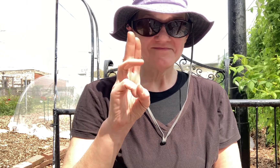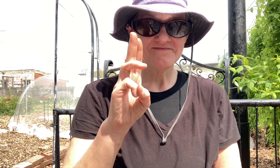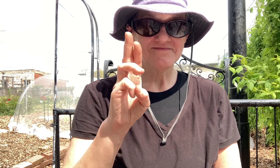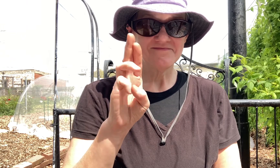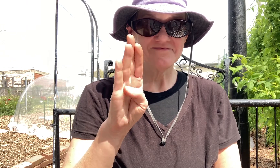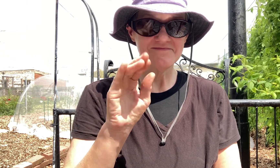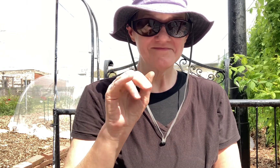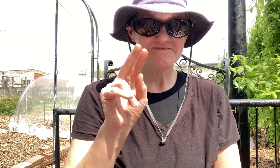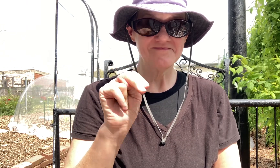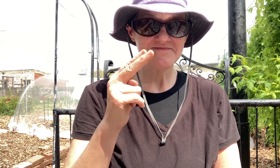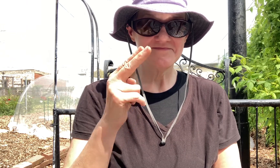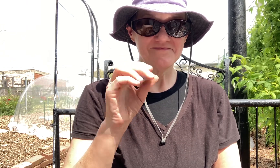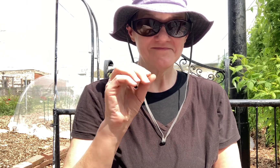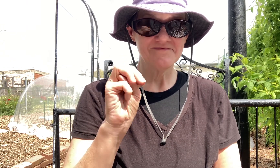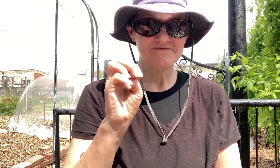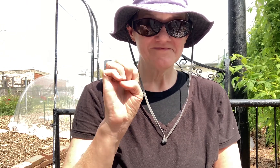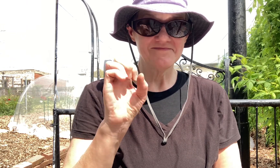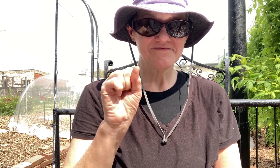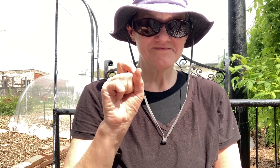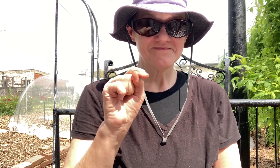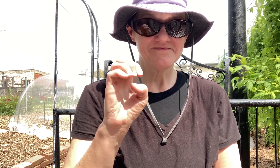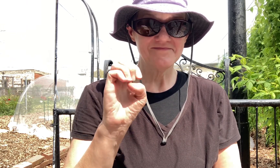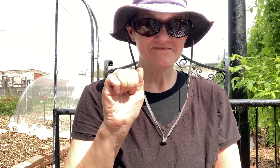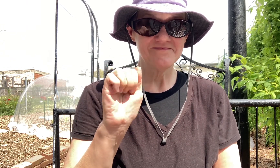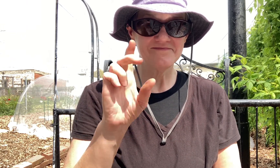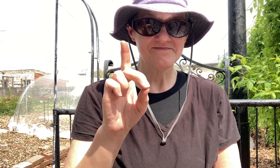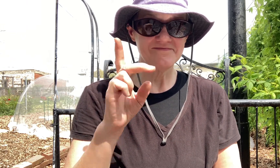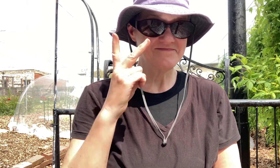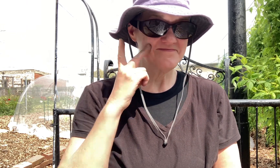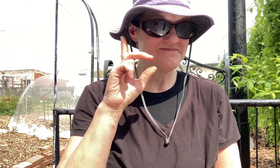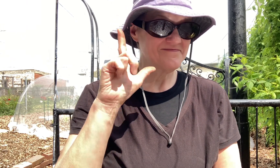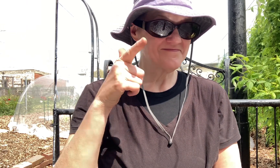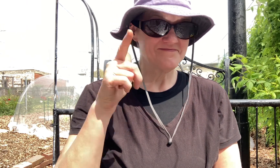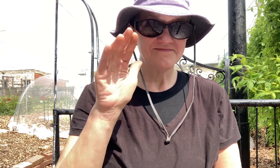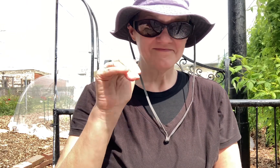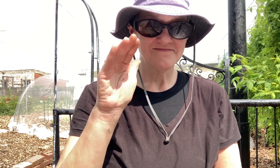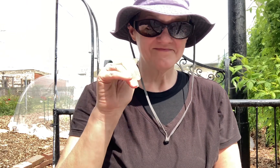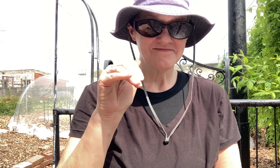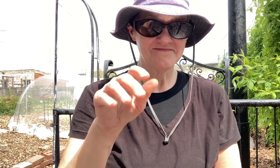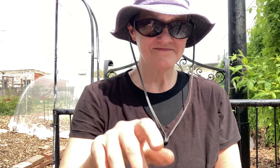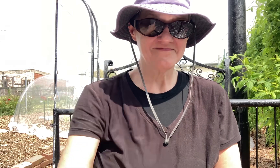Urban Homestead. See you later. Bye-bye.